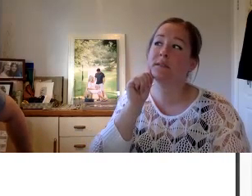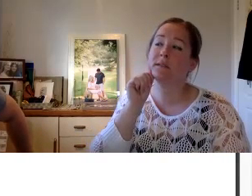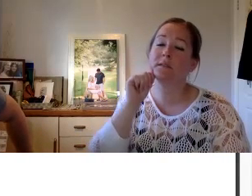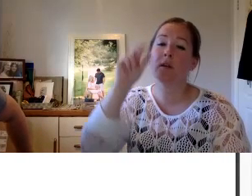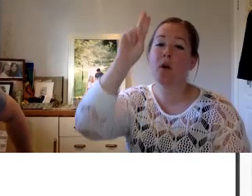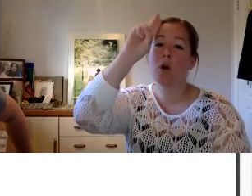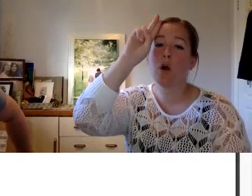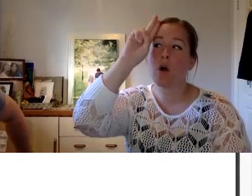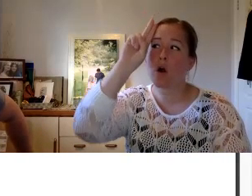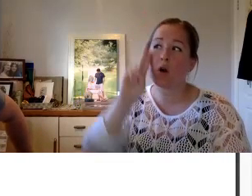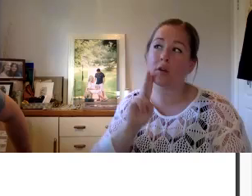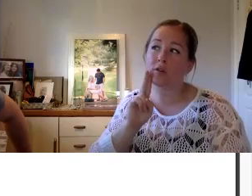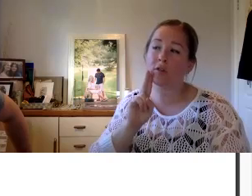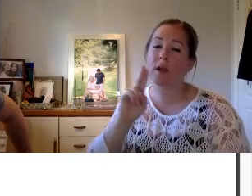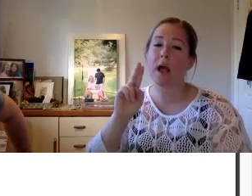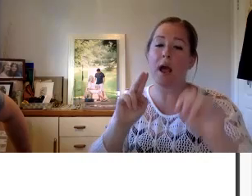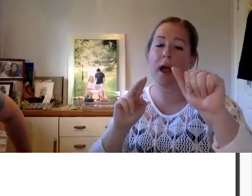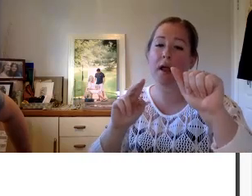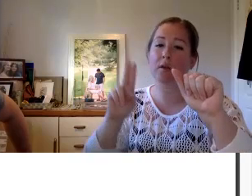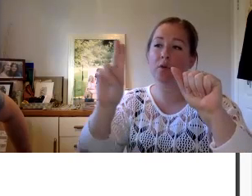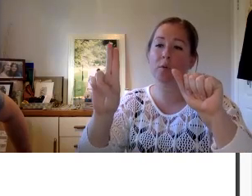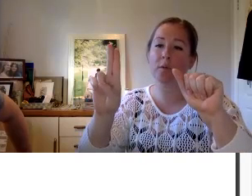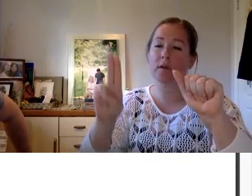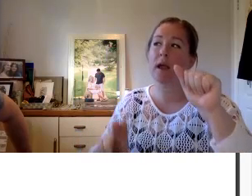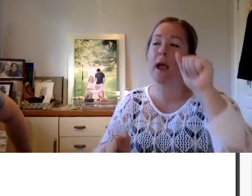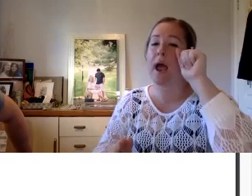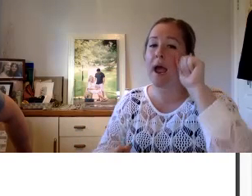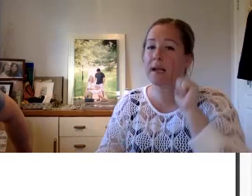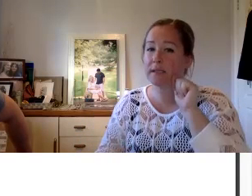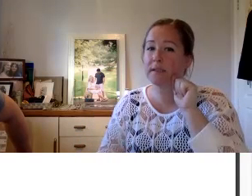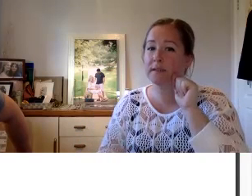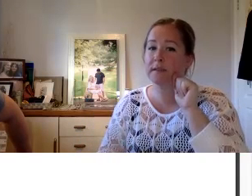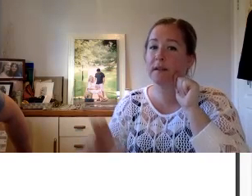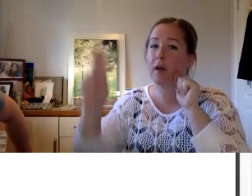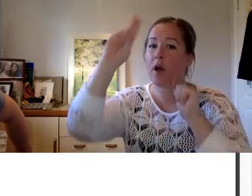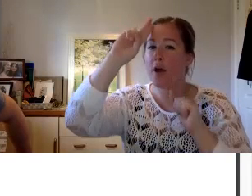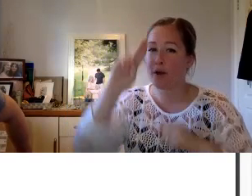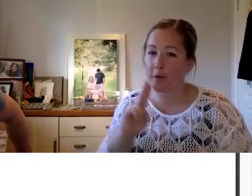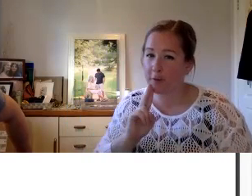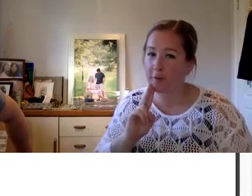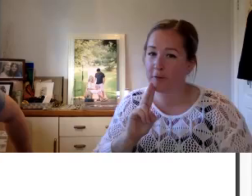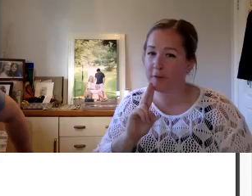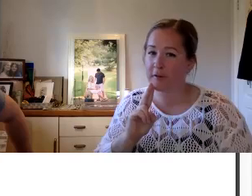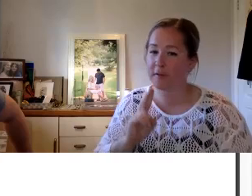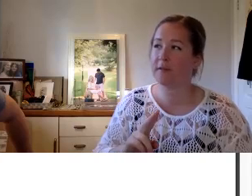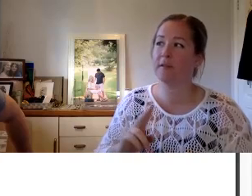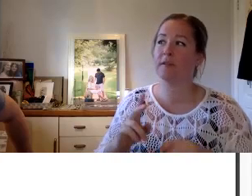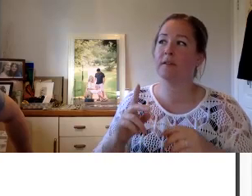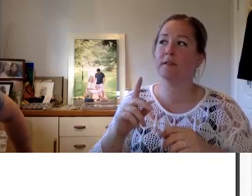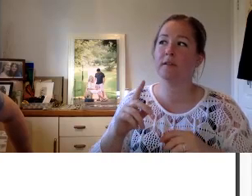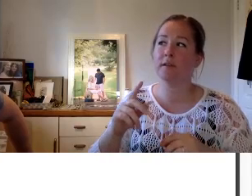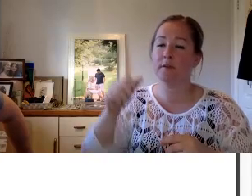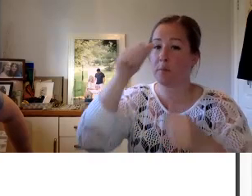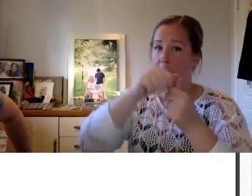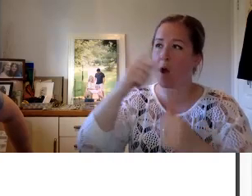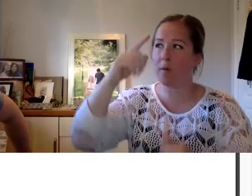Aunt. Close your A for aunt. Uncle. Uncle